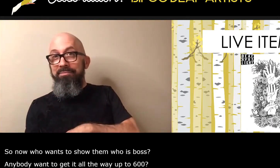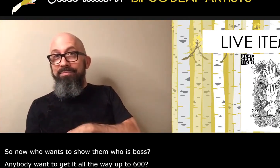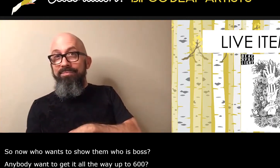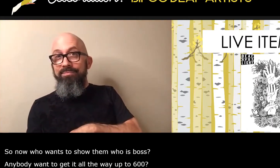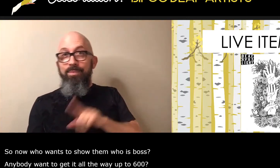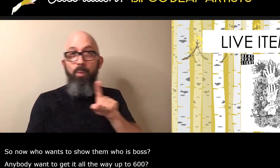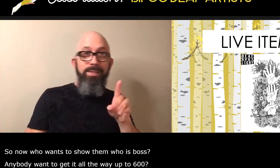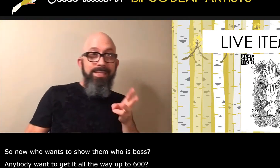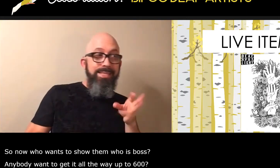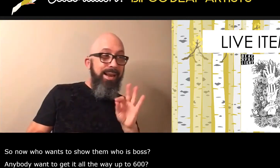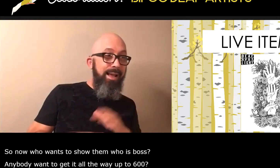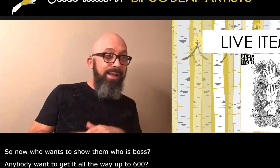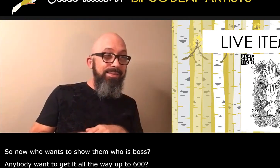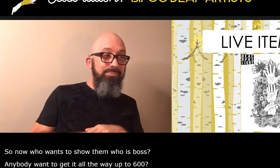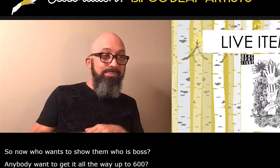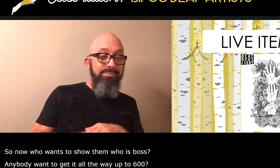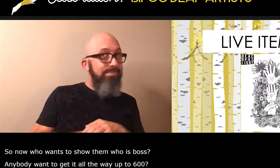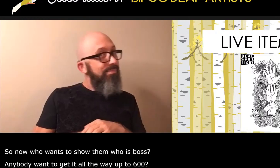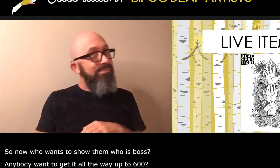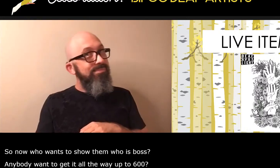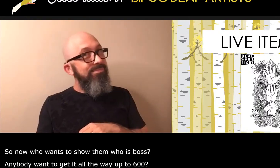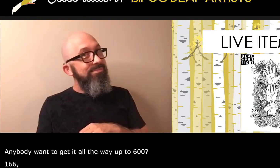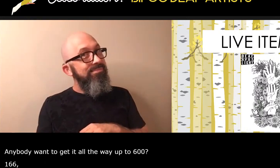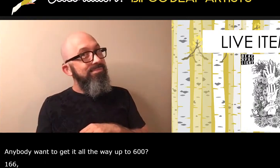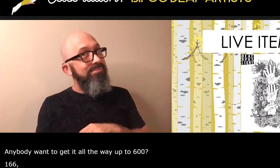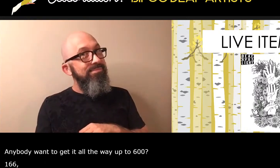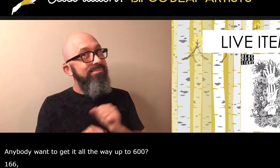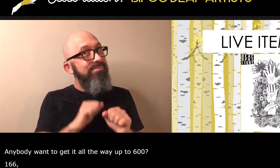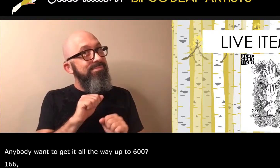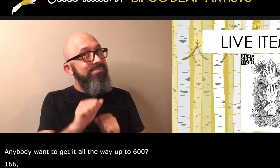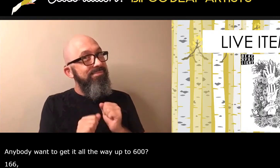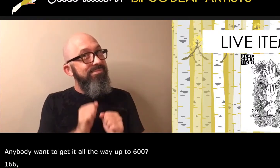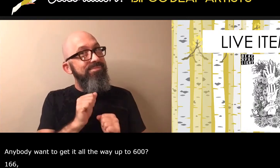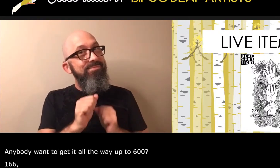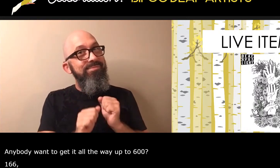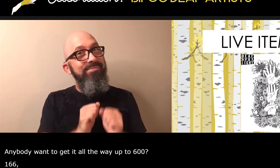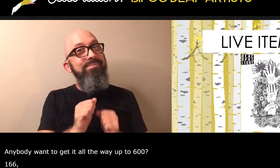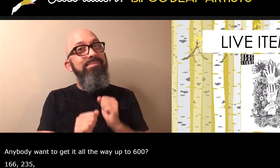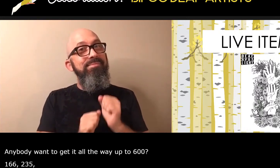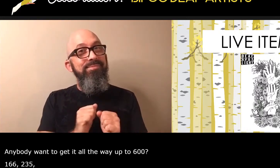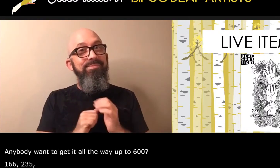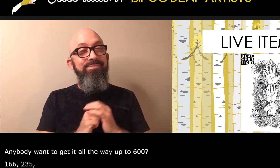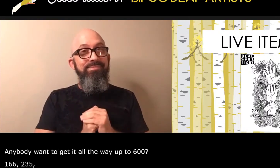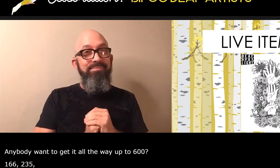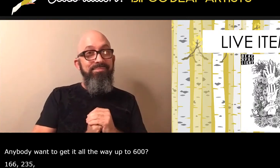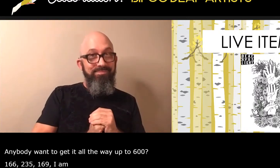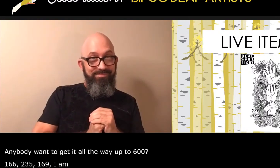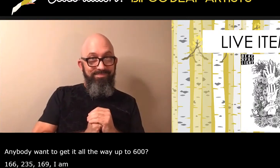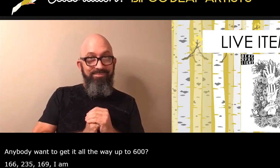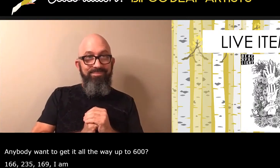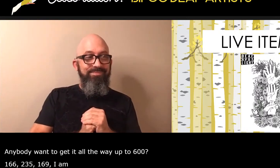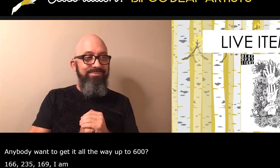166, 235, 169. I'm asking.